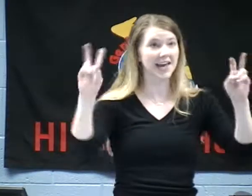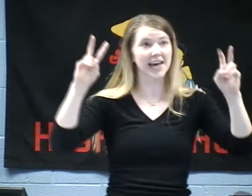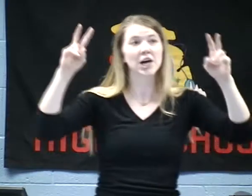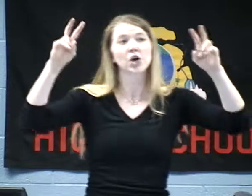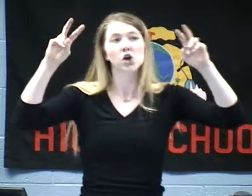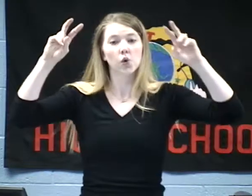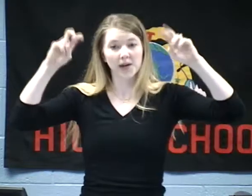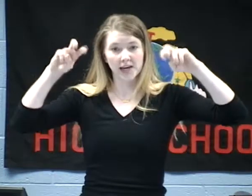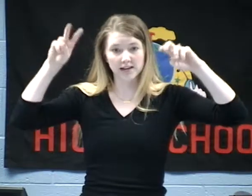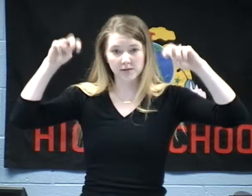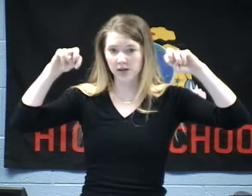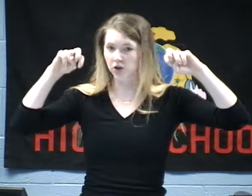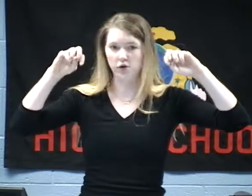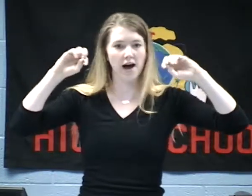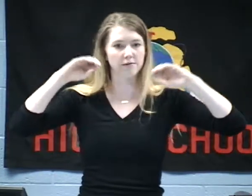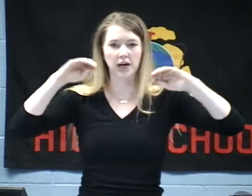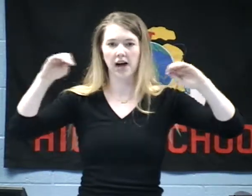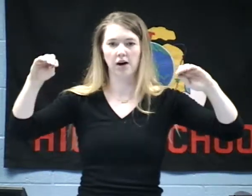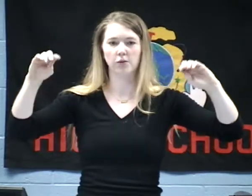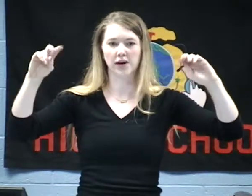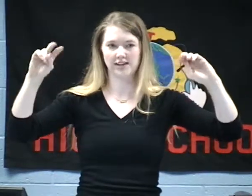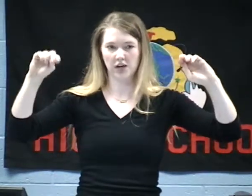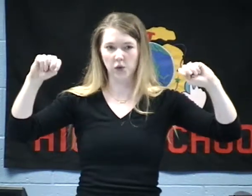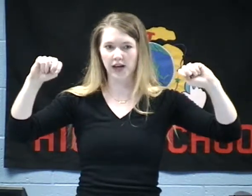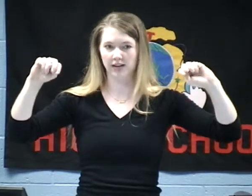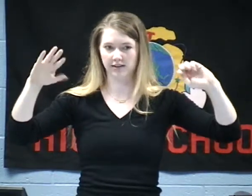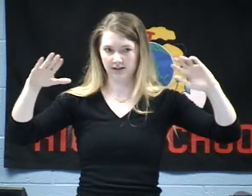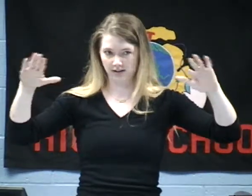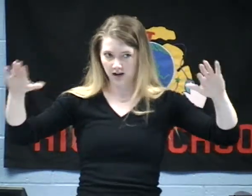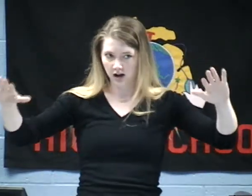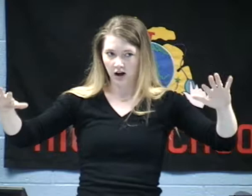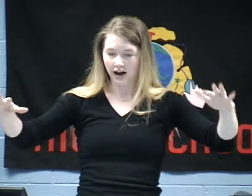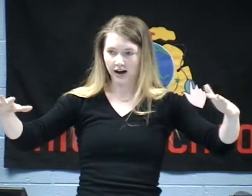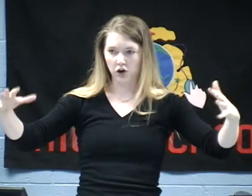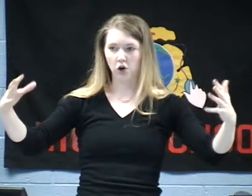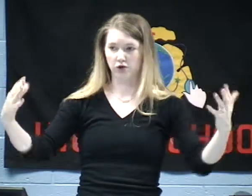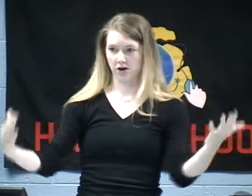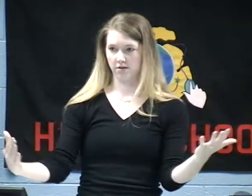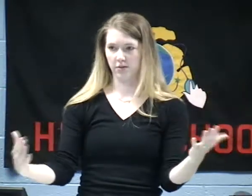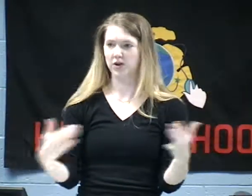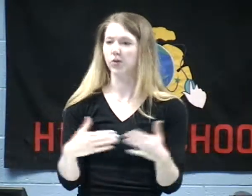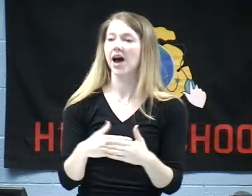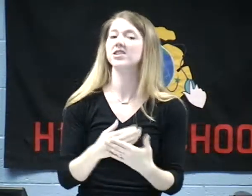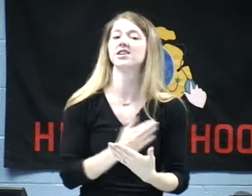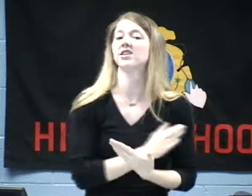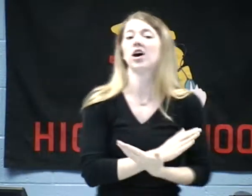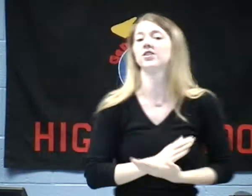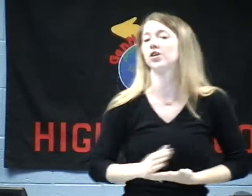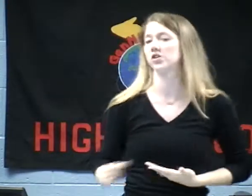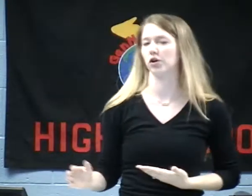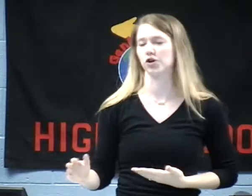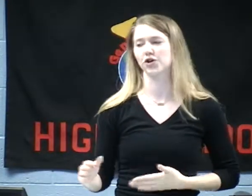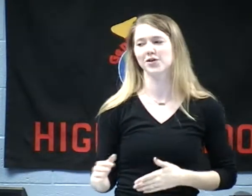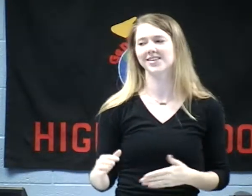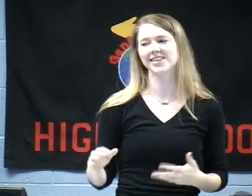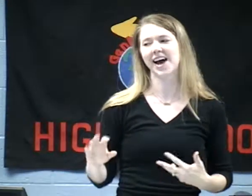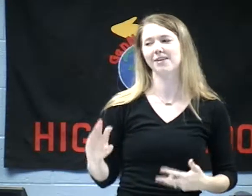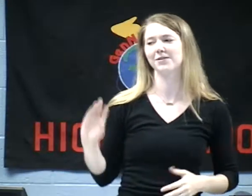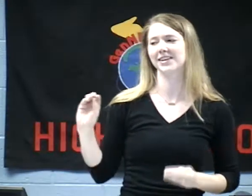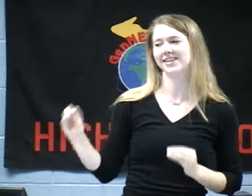a quiz. Please do not freak out when I say quiz on culture, because we haven't discussed all this culture. So this is kind of